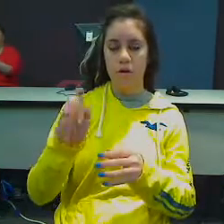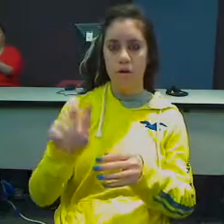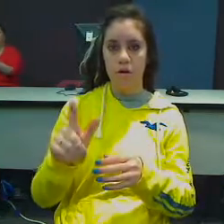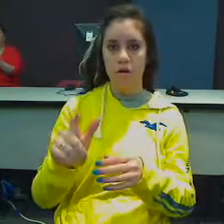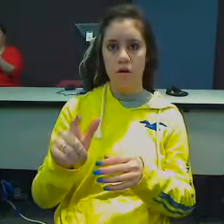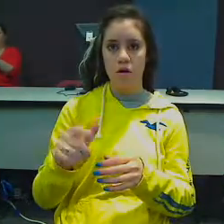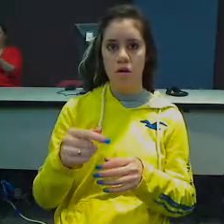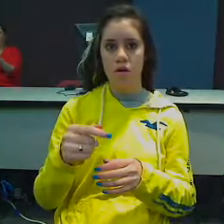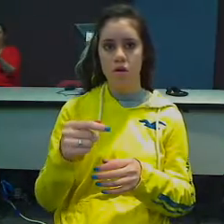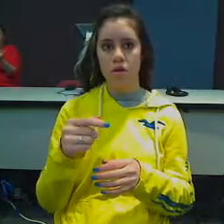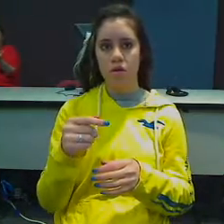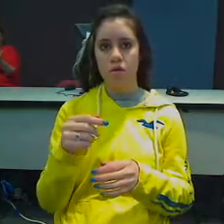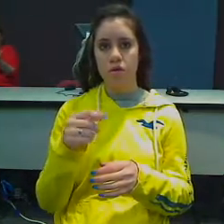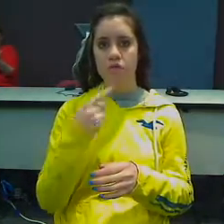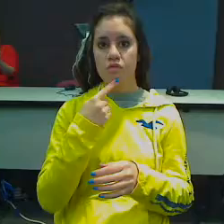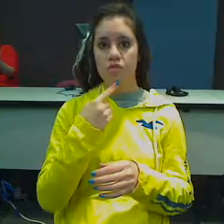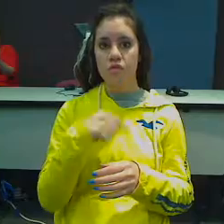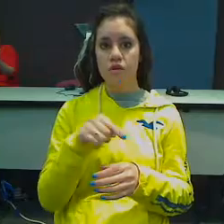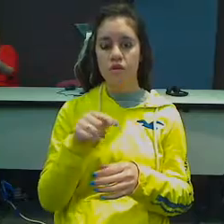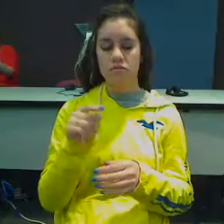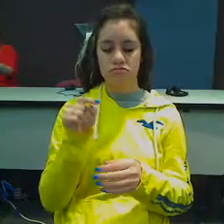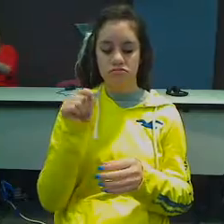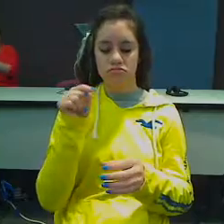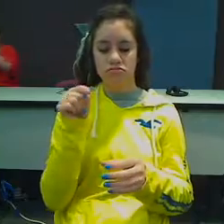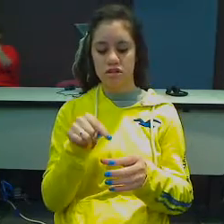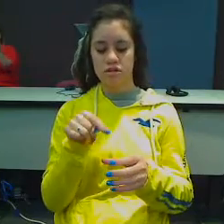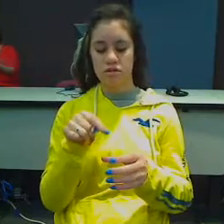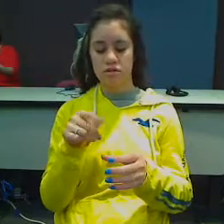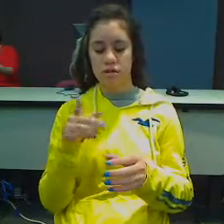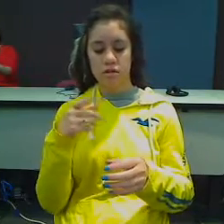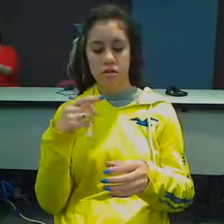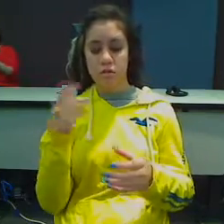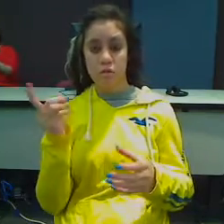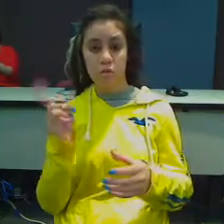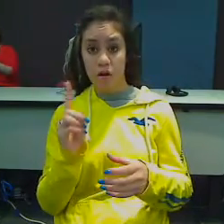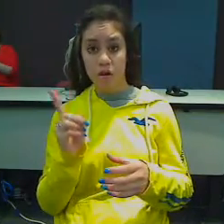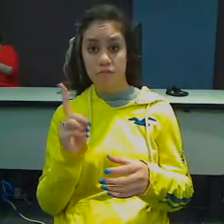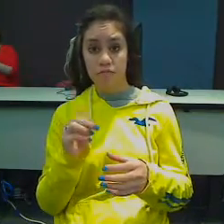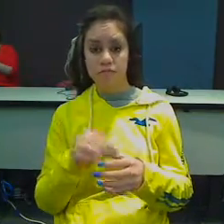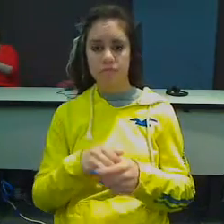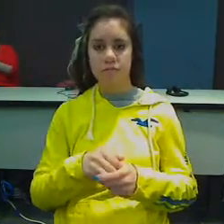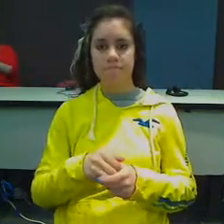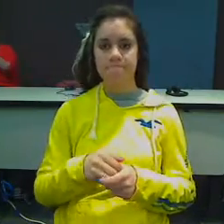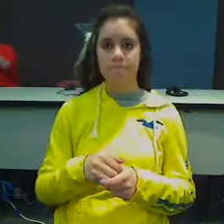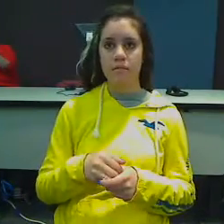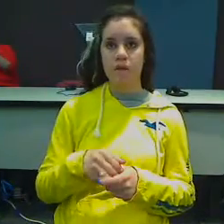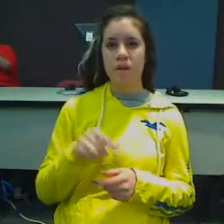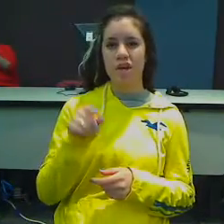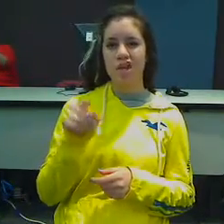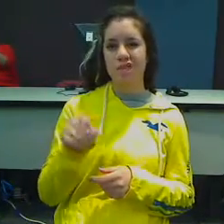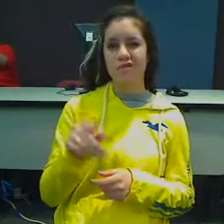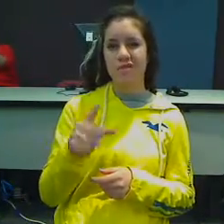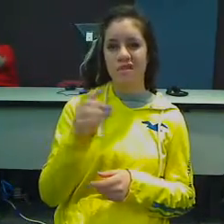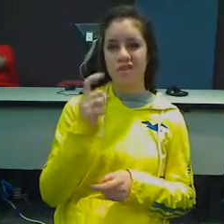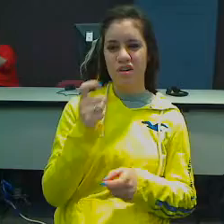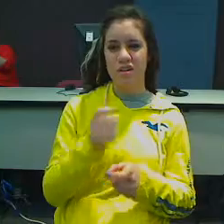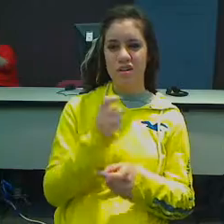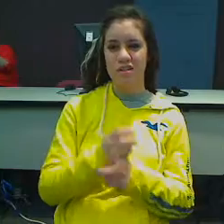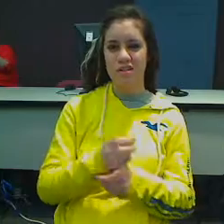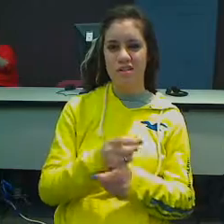Because on this sphere, there's no reference point. There's no place to start from. Now, when we